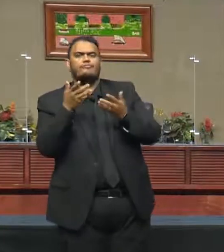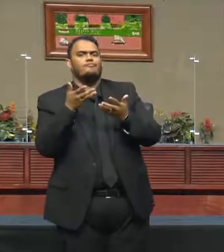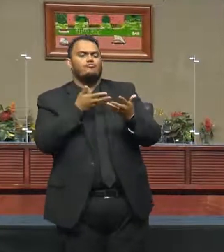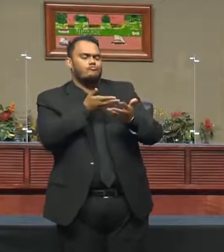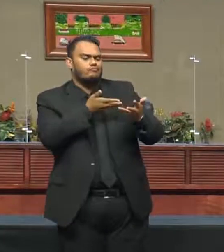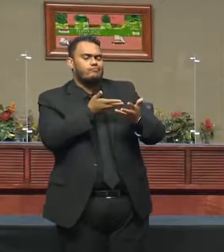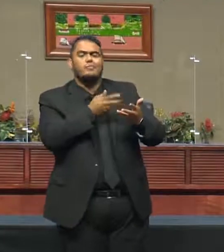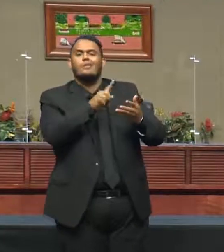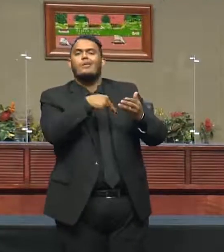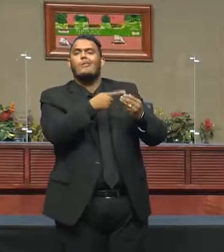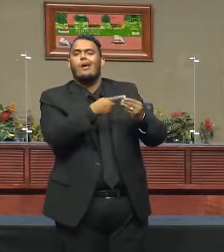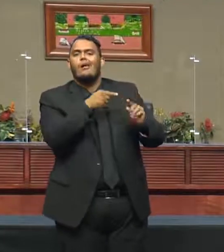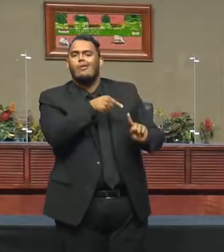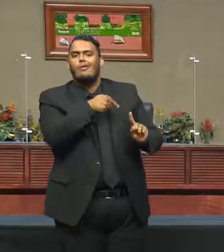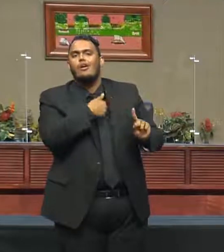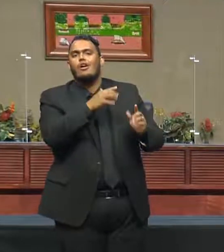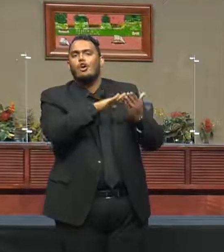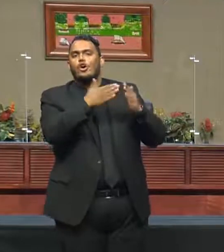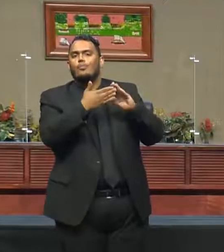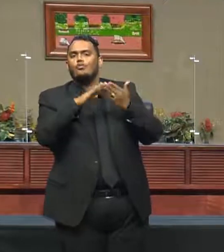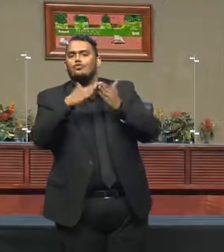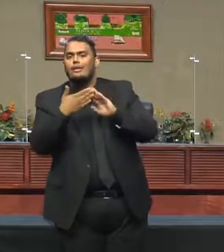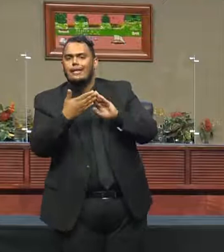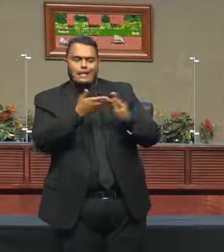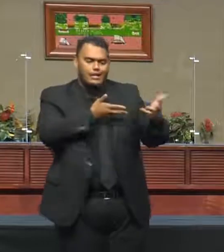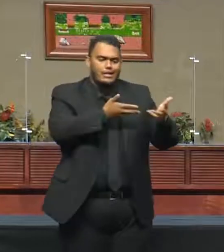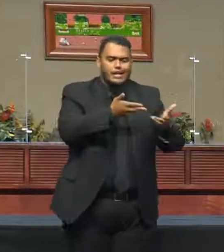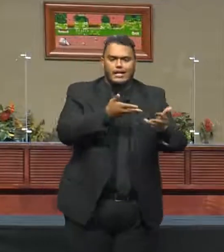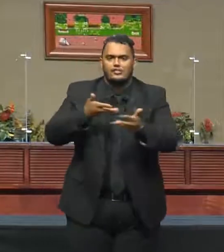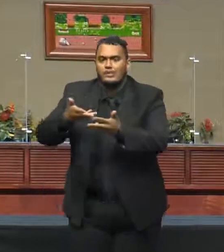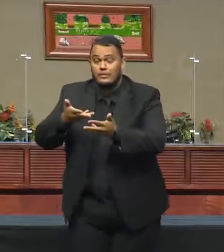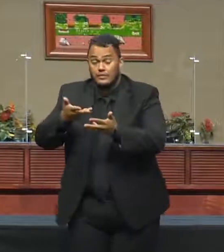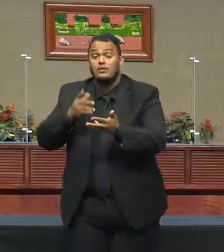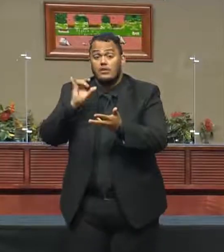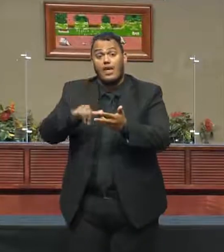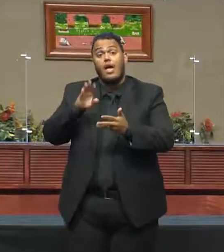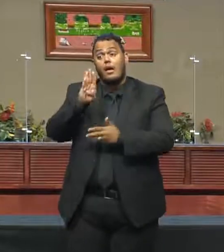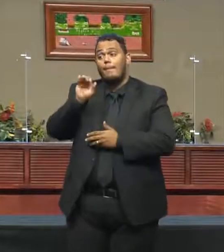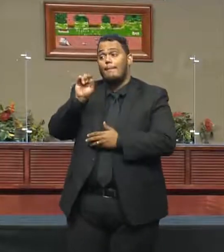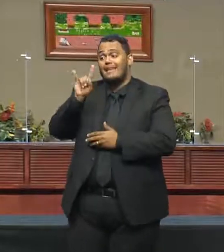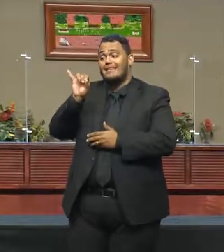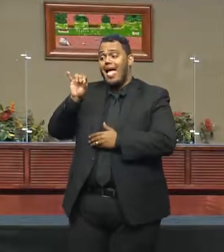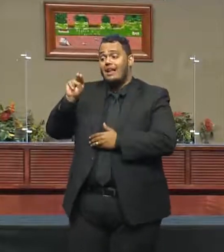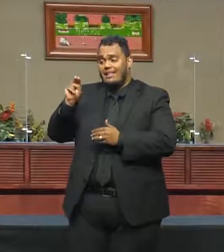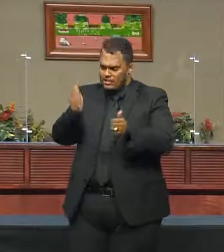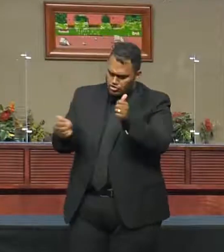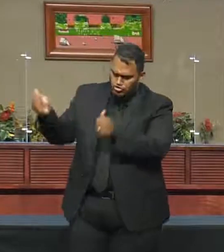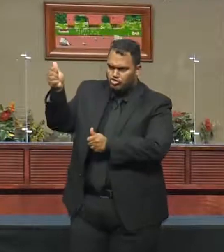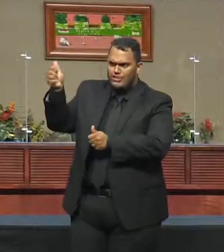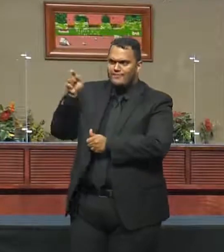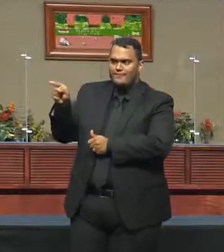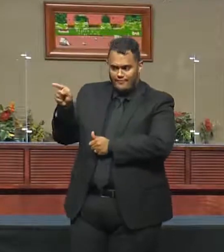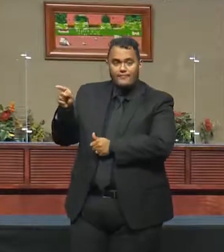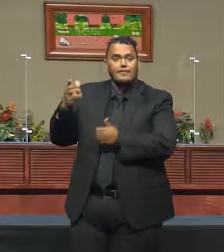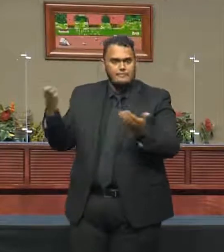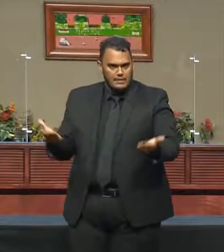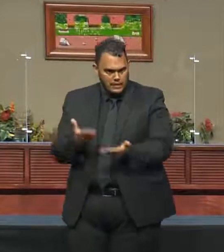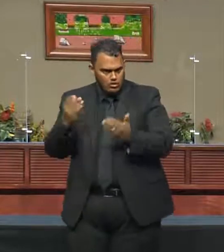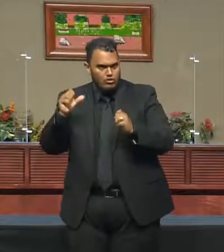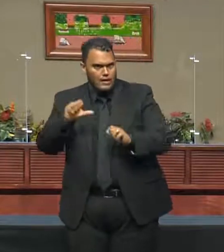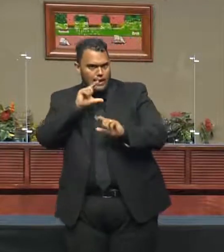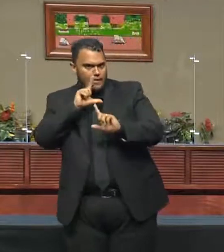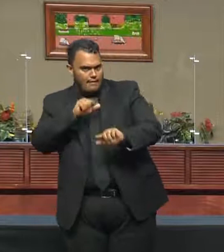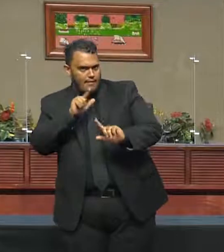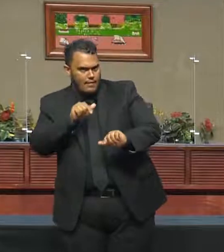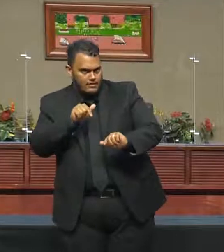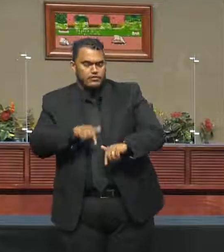have Battalion Chief Egan, who is here, who can respond to those questions. We have Mr. Tim Boldick from